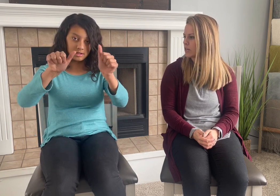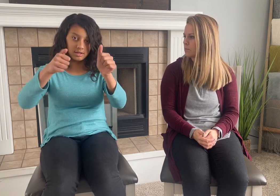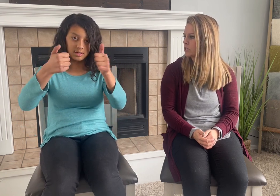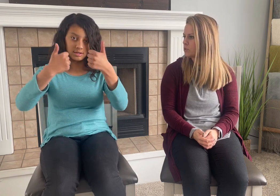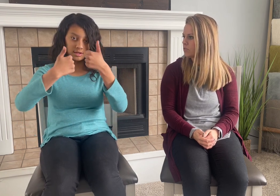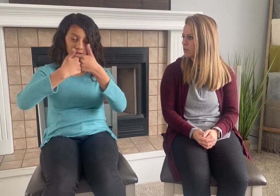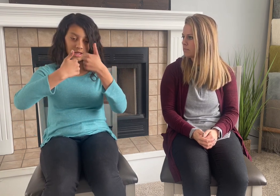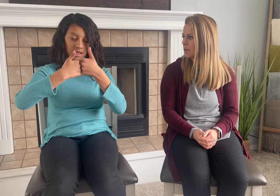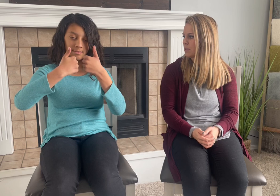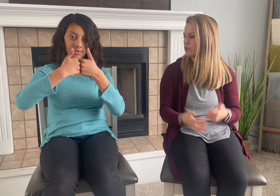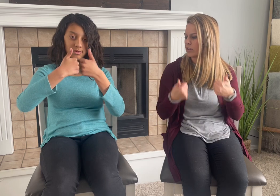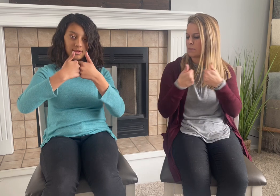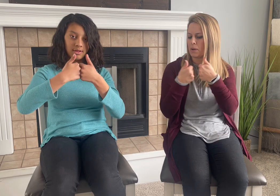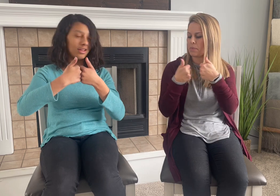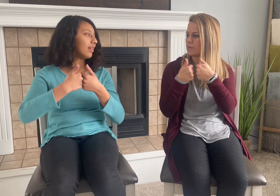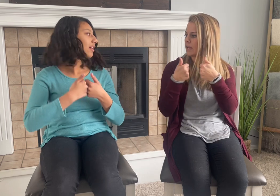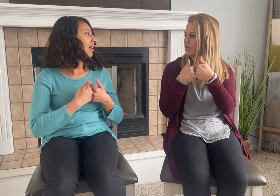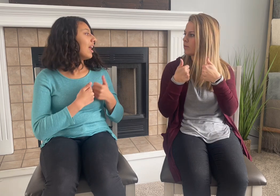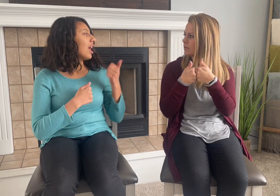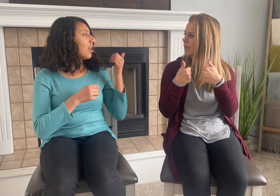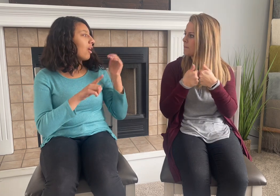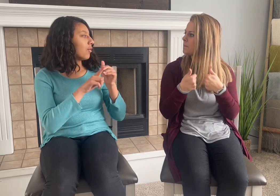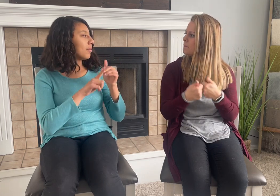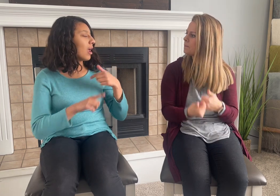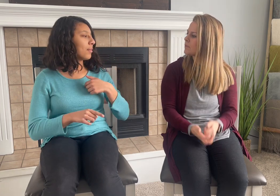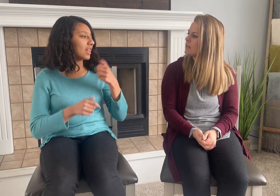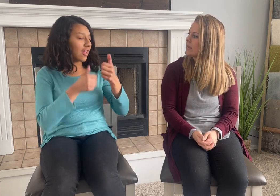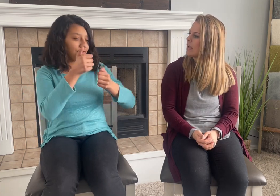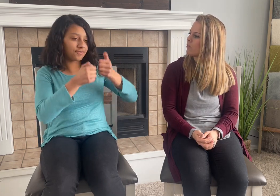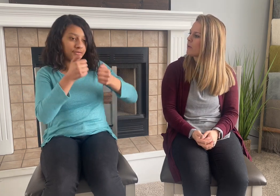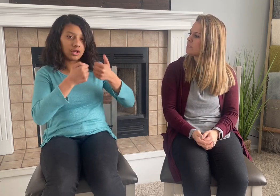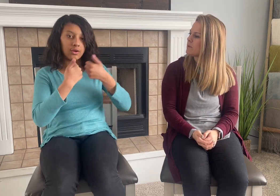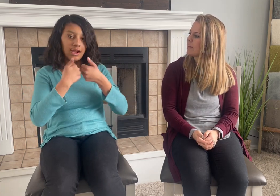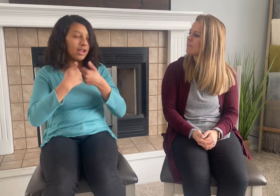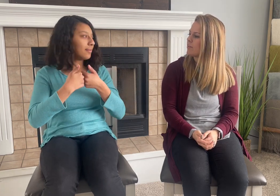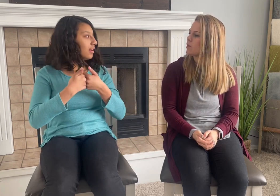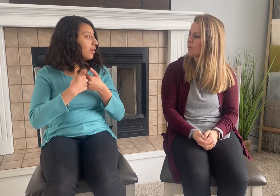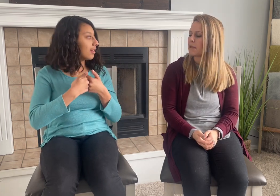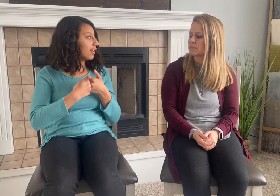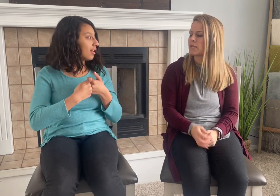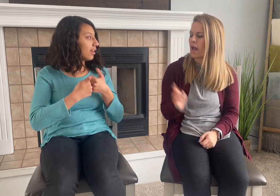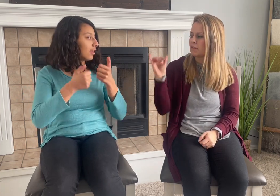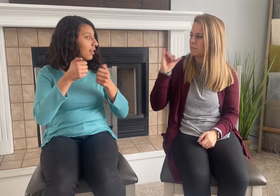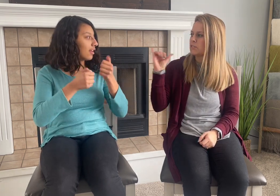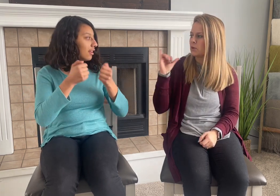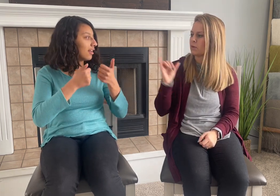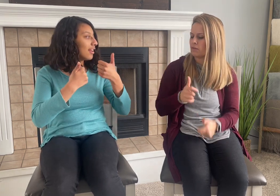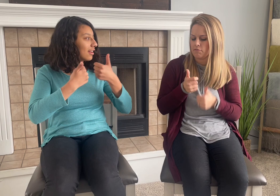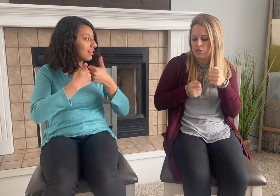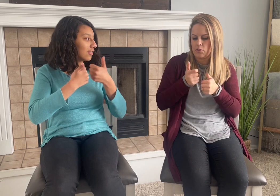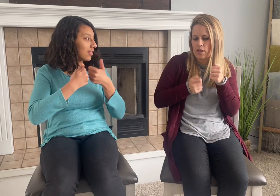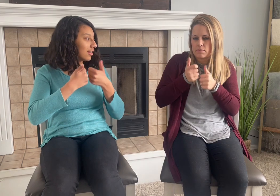going to put two thumbs up and you're going to bump them together. Game. It reminds me of like video games. Yeah. Me too. Video games.